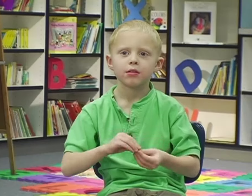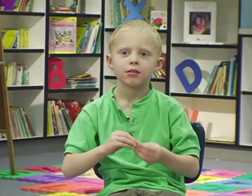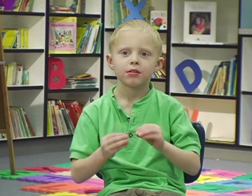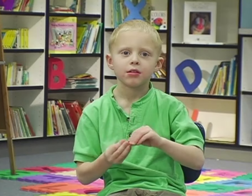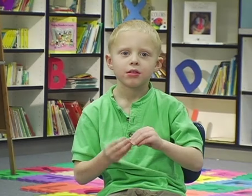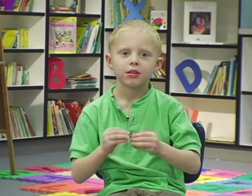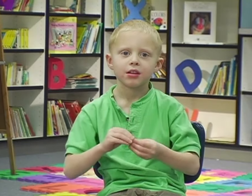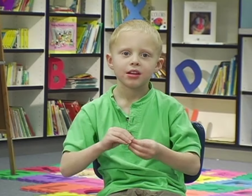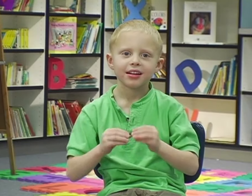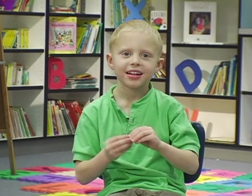Numbers.